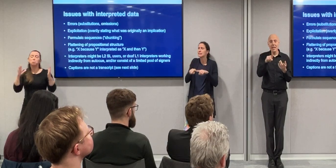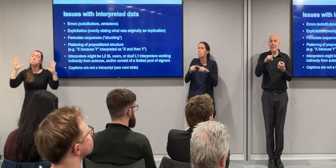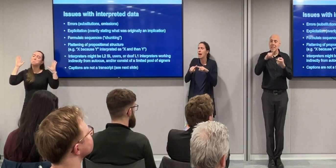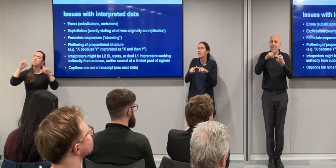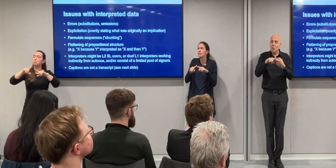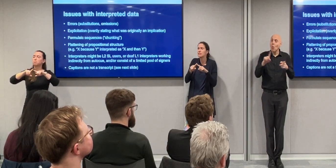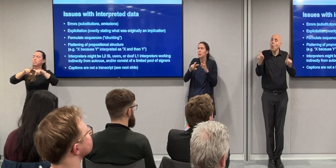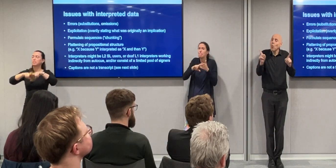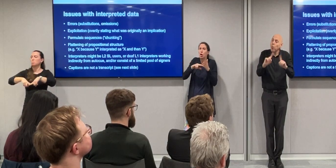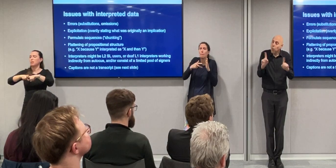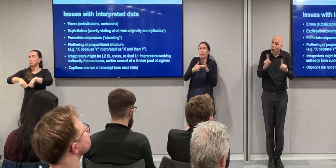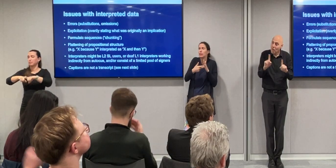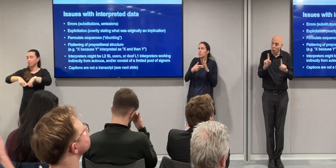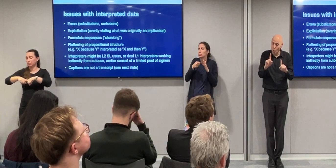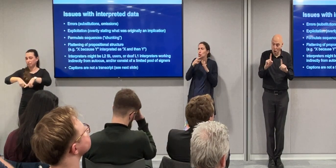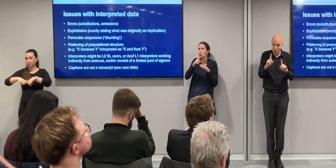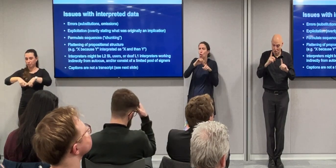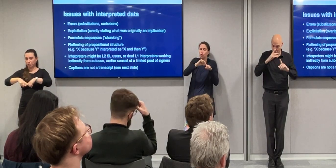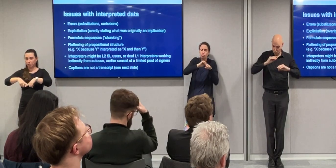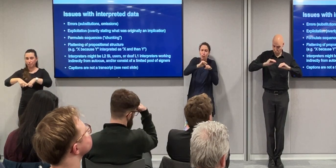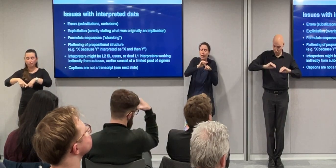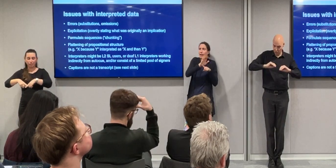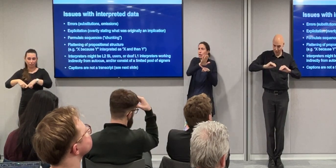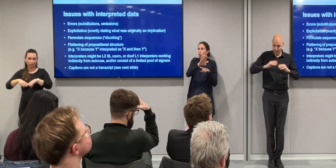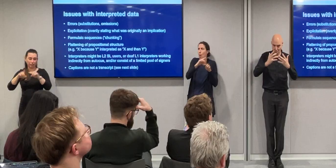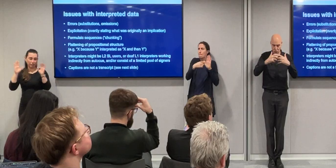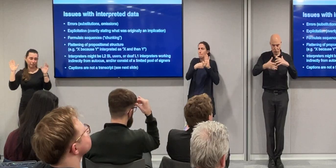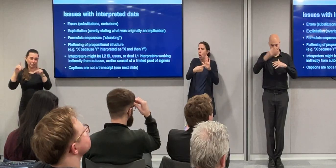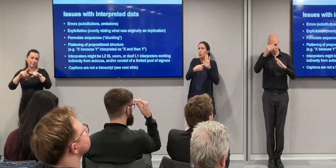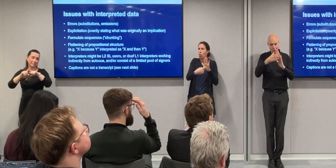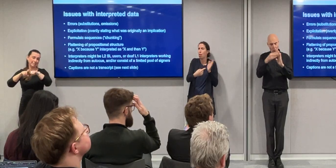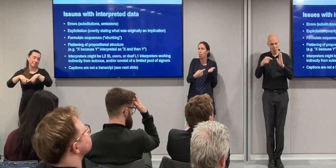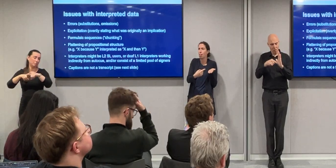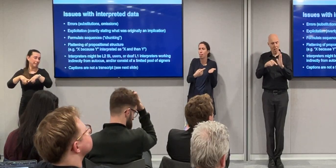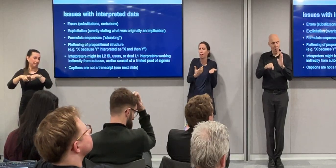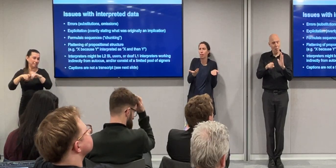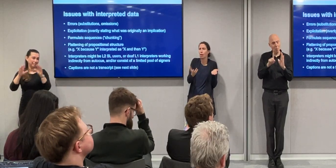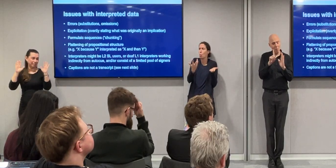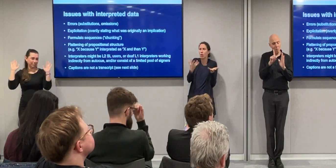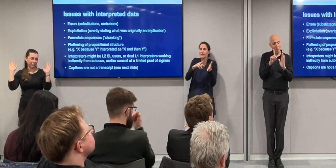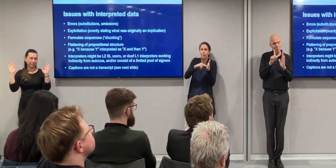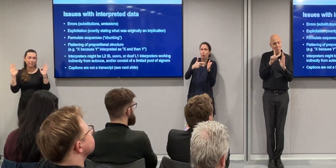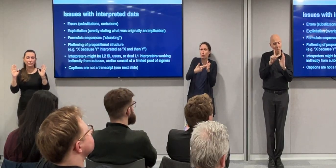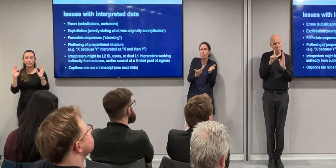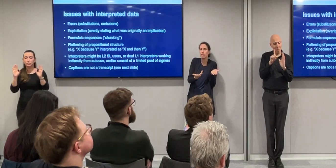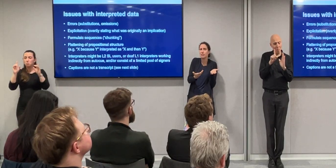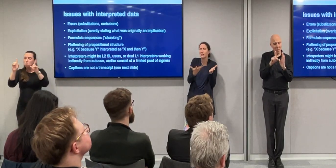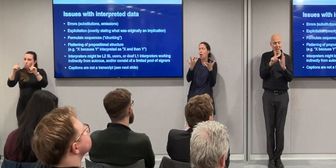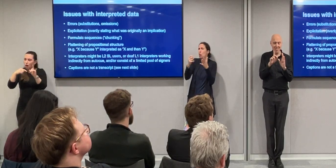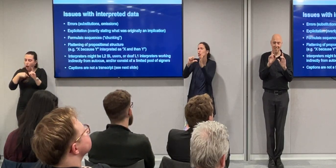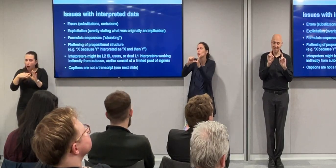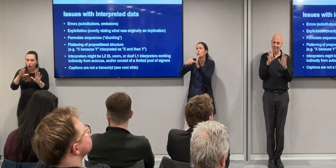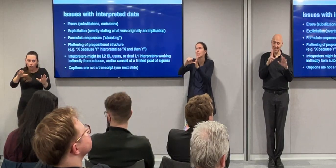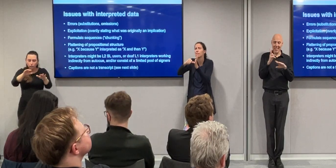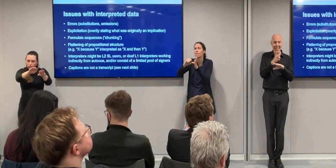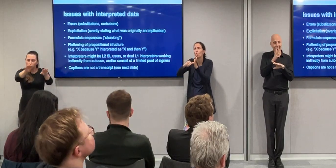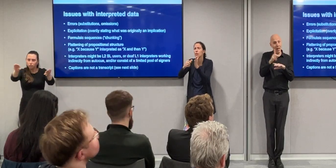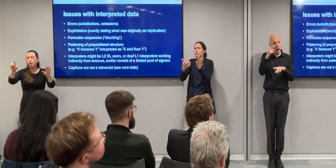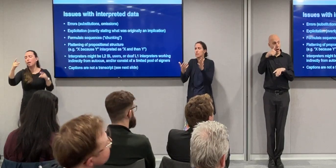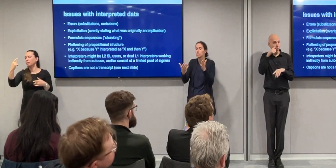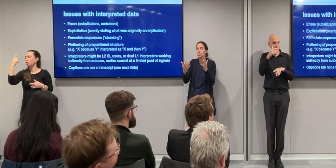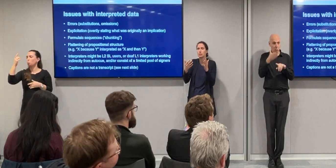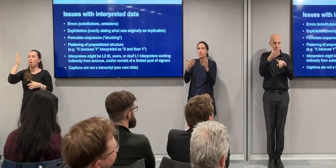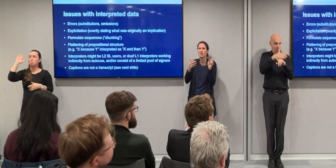and the purpose that you're training your machine learning model for. But I do just want to reinforce, this was raised earlier